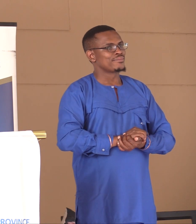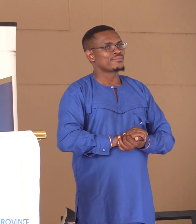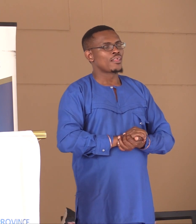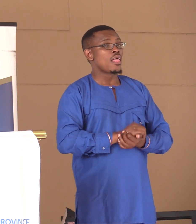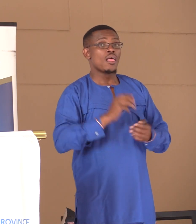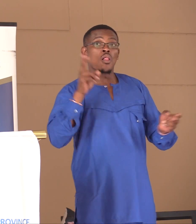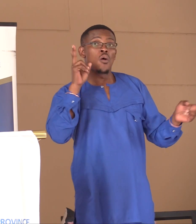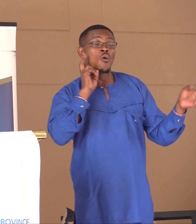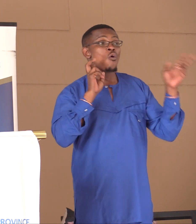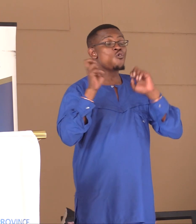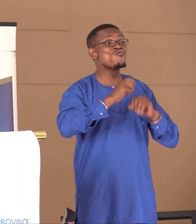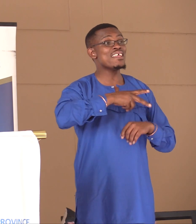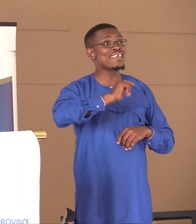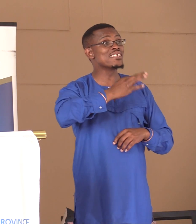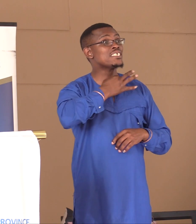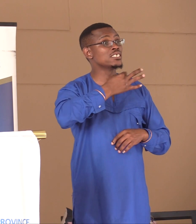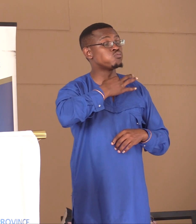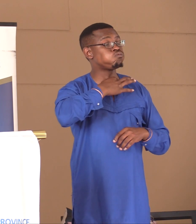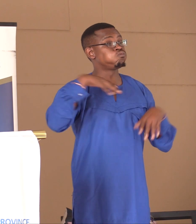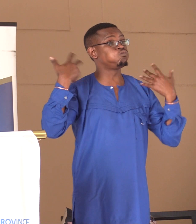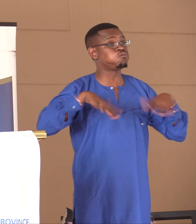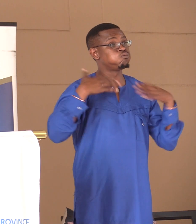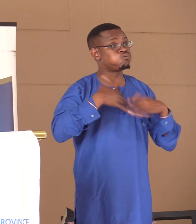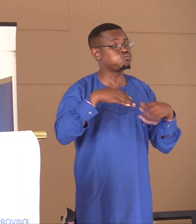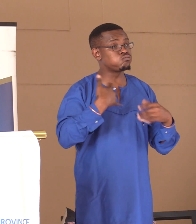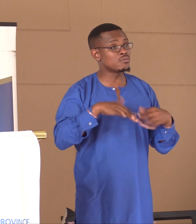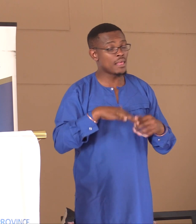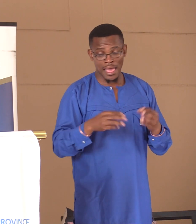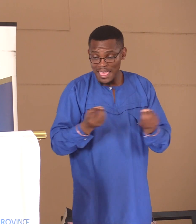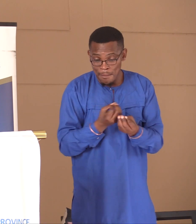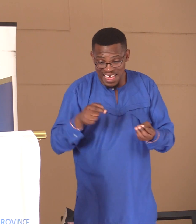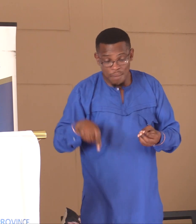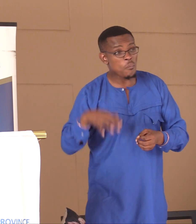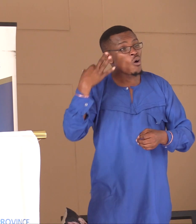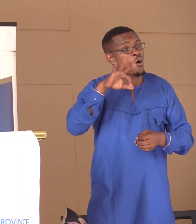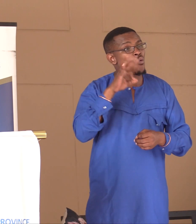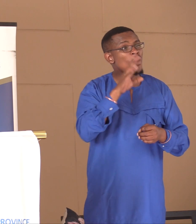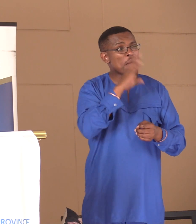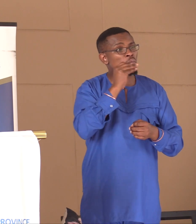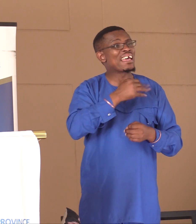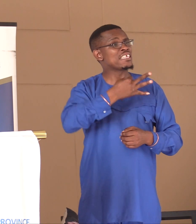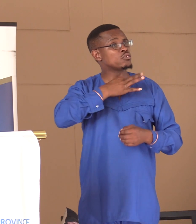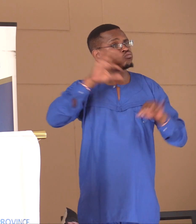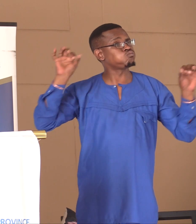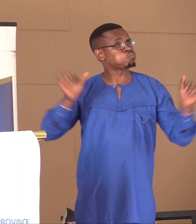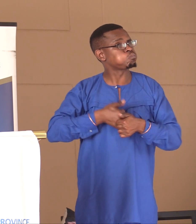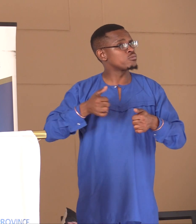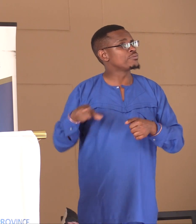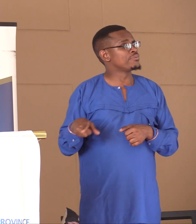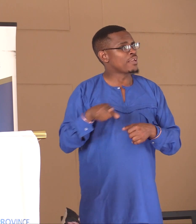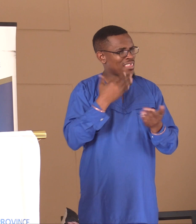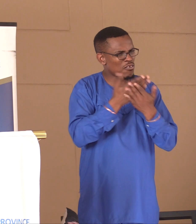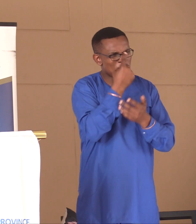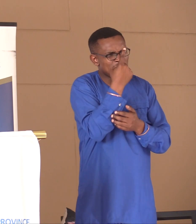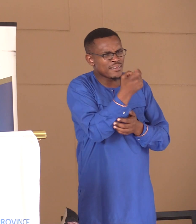Le utlwile sekgwaseng setswafa, a le ka dumela gore ke bana ba morankiwa mo Mapenane mo motseng.